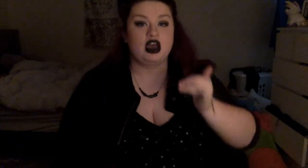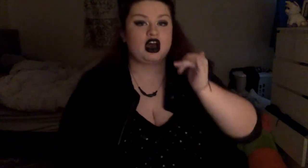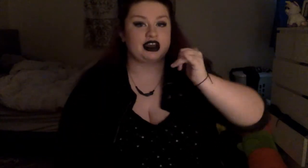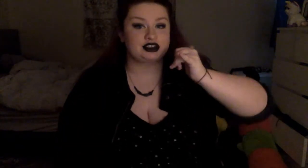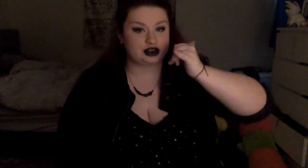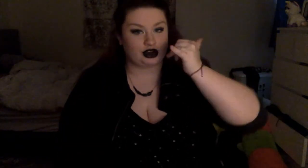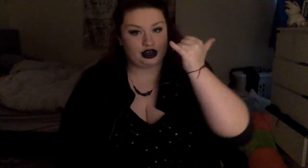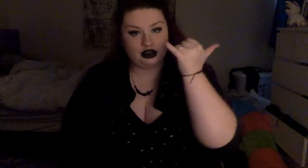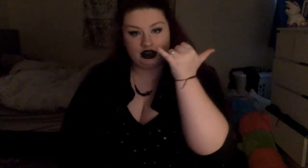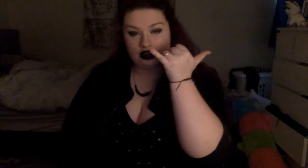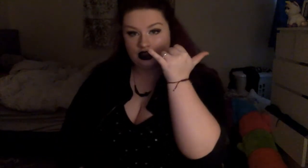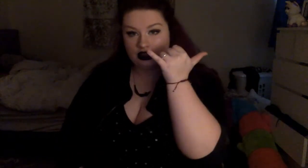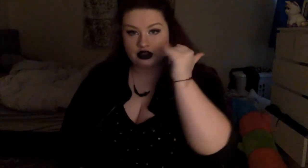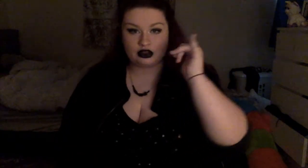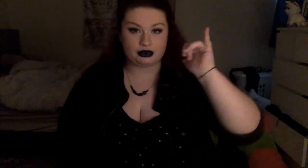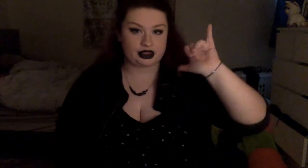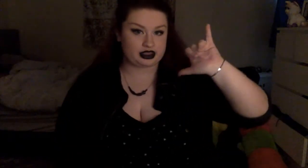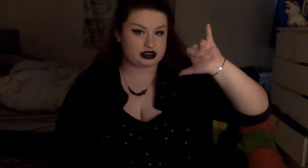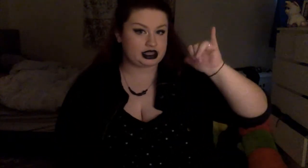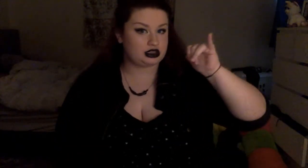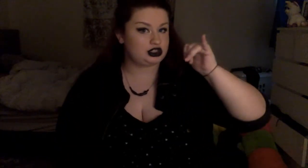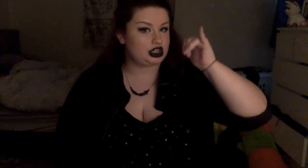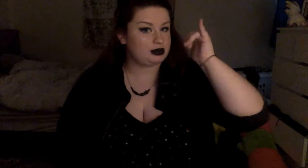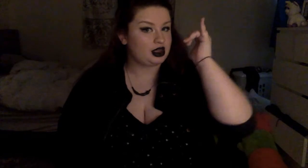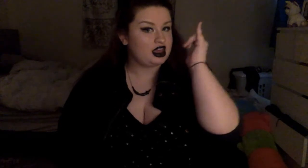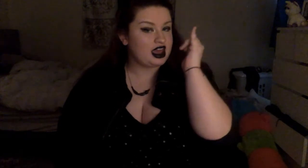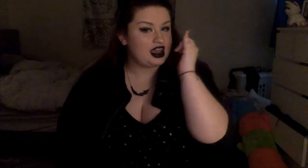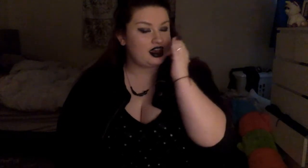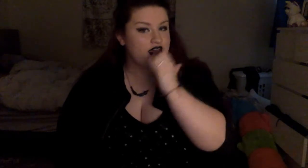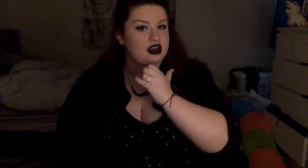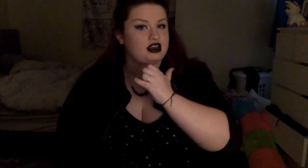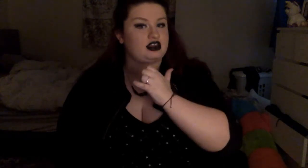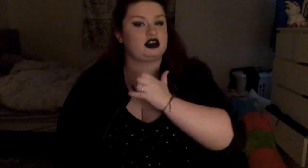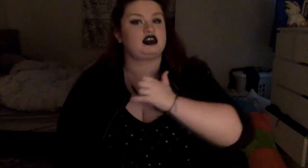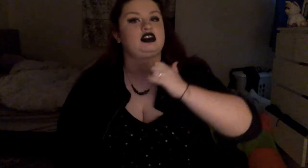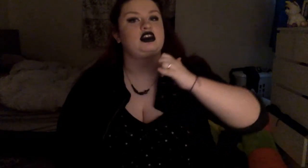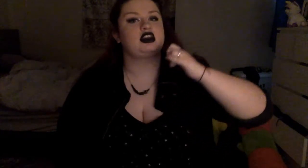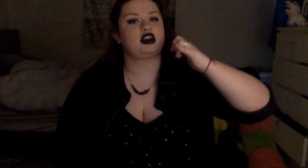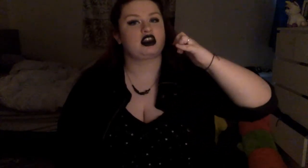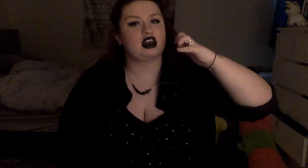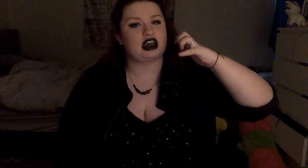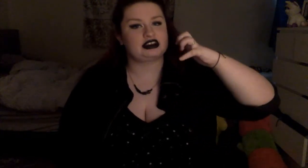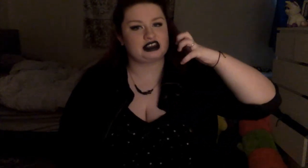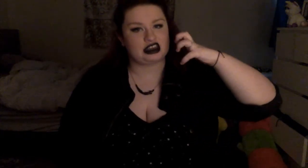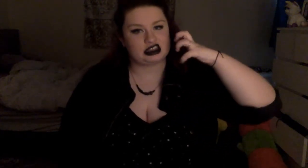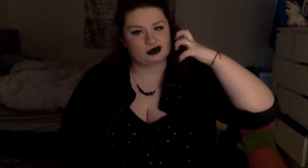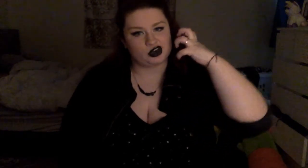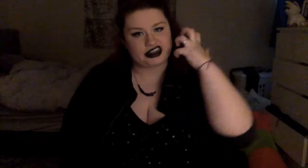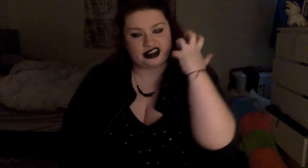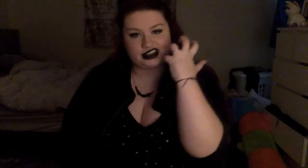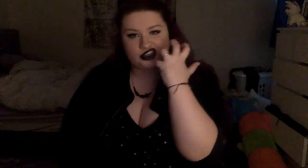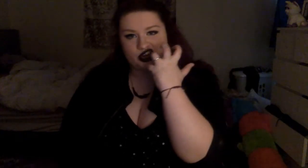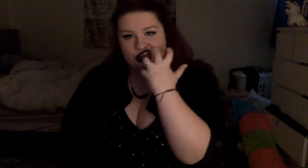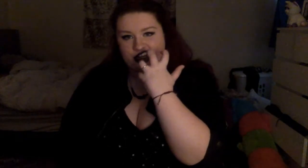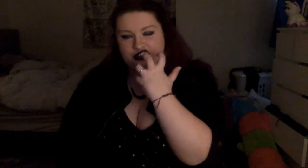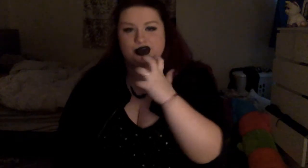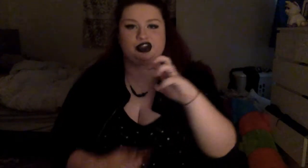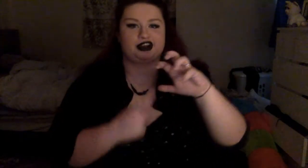I start with this hand shape, and as he gets more intense, I turn it into a claw so that I